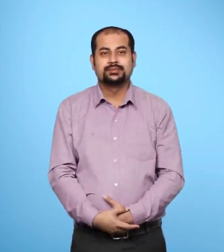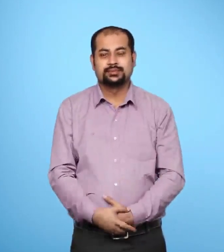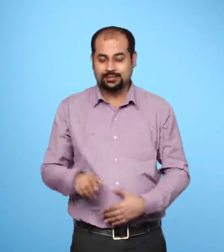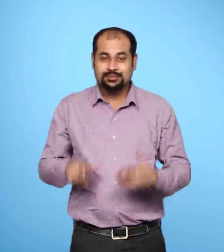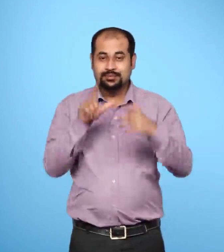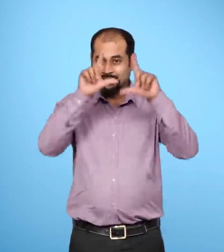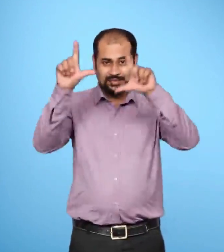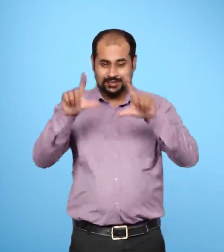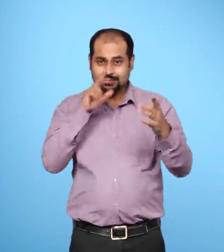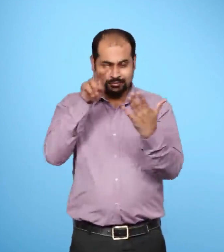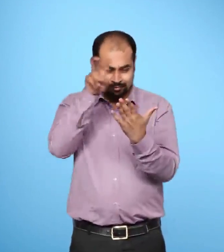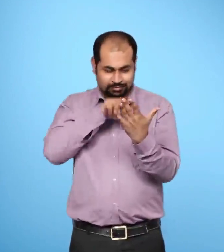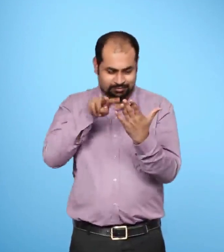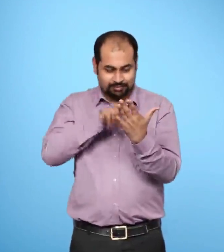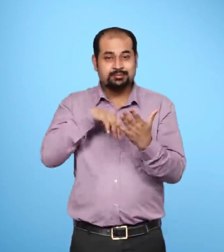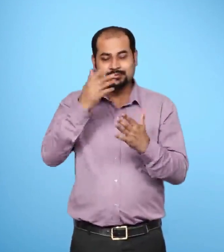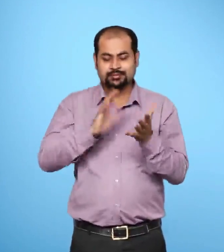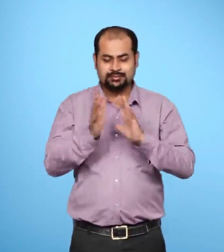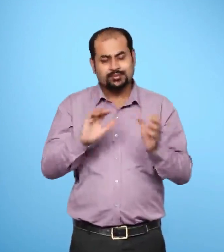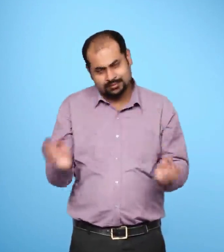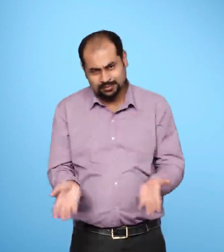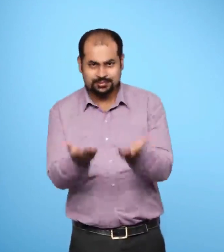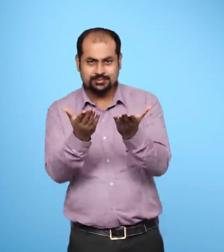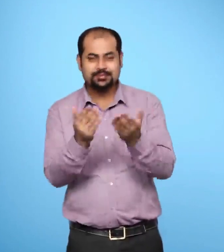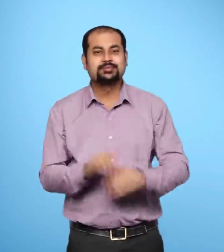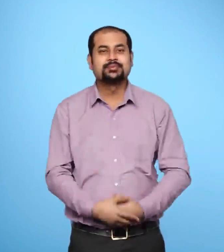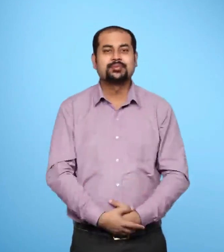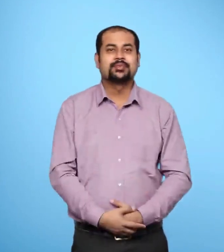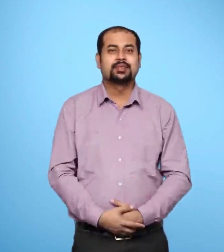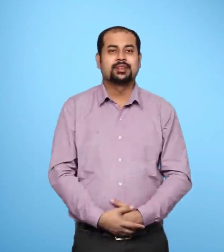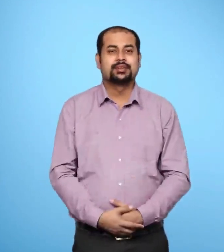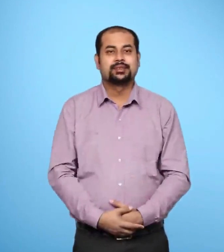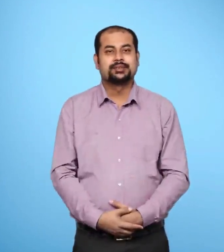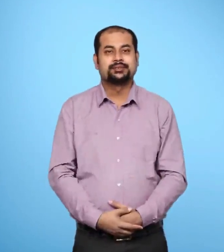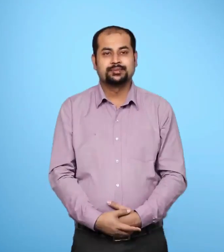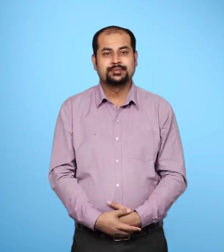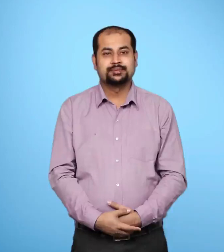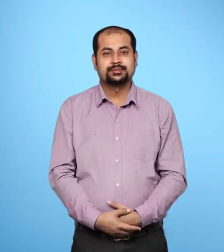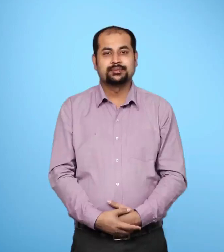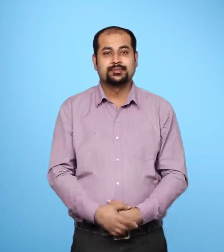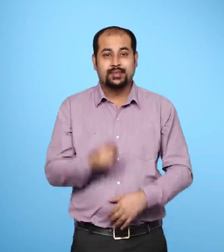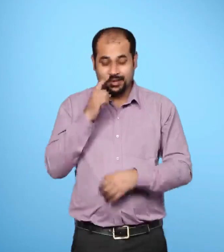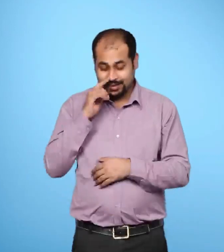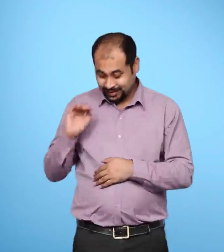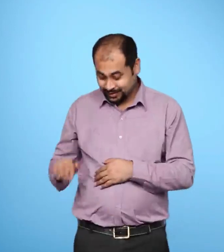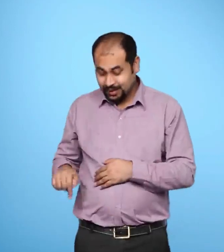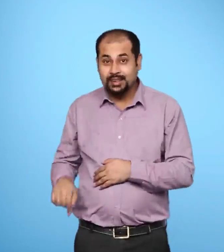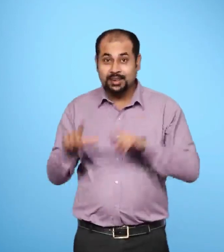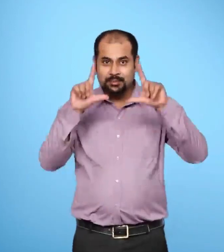of a girl with the shopkeeper. Let's start reading this page. Picture 1 shows the